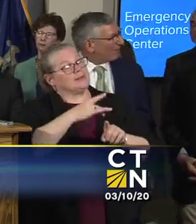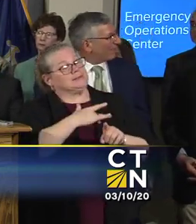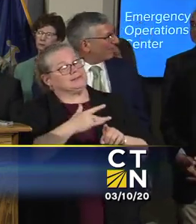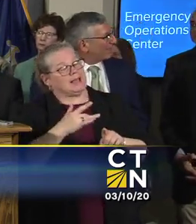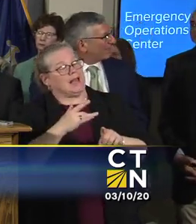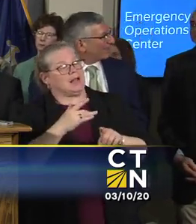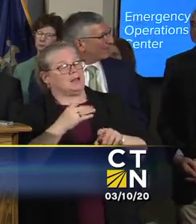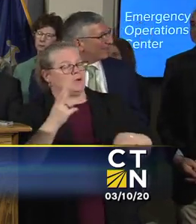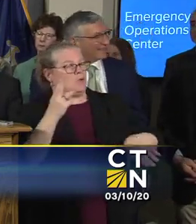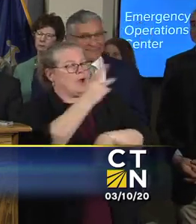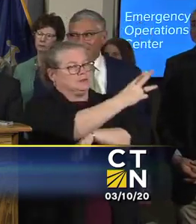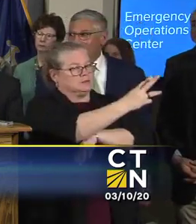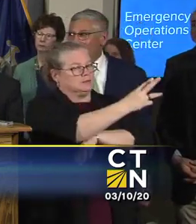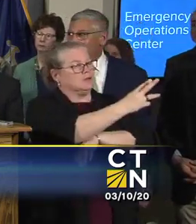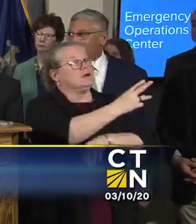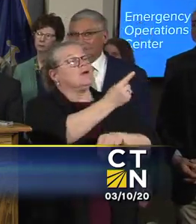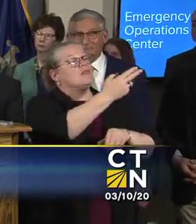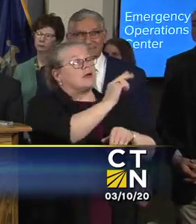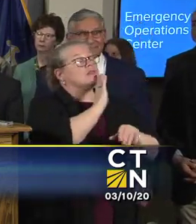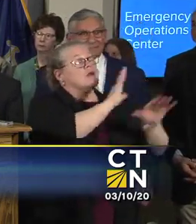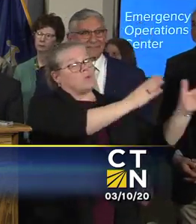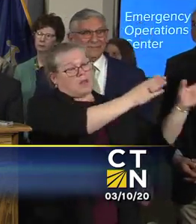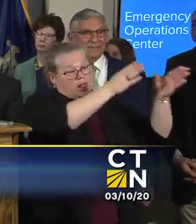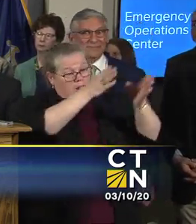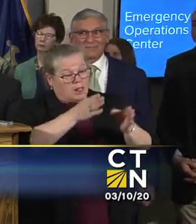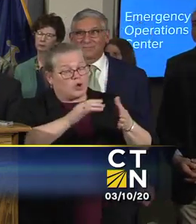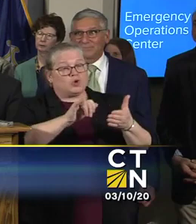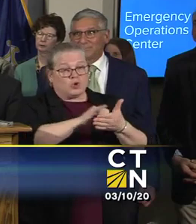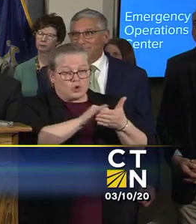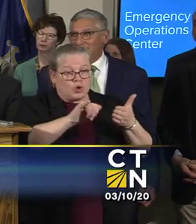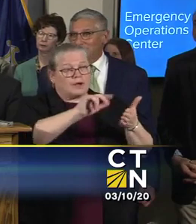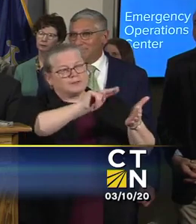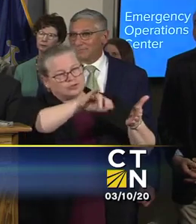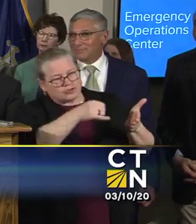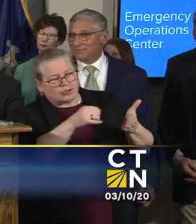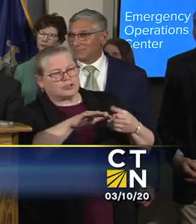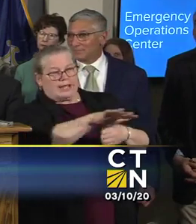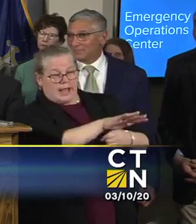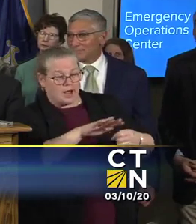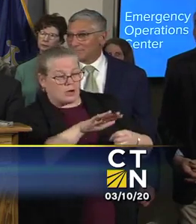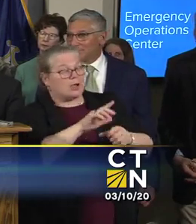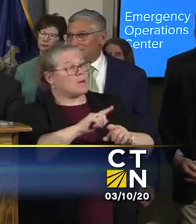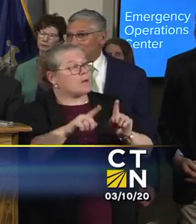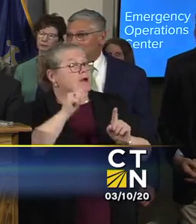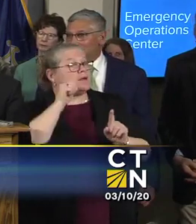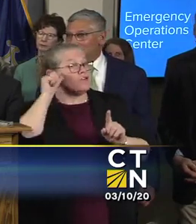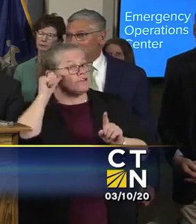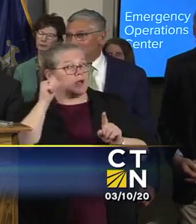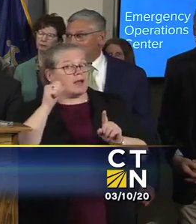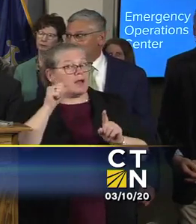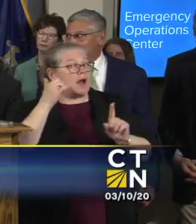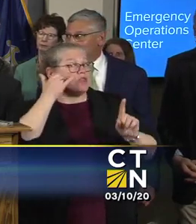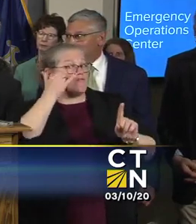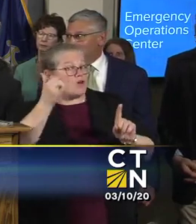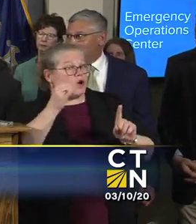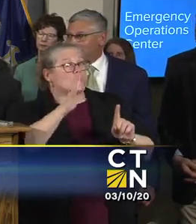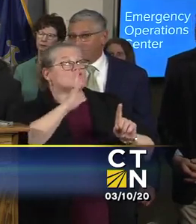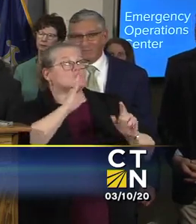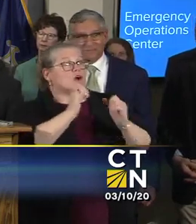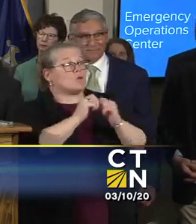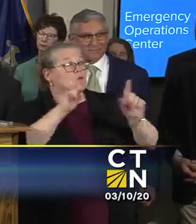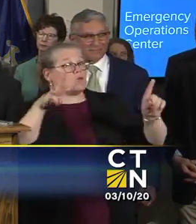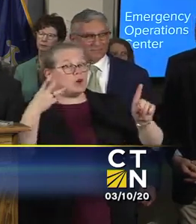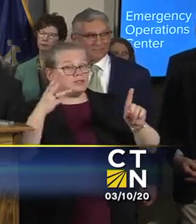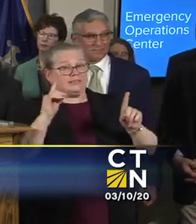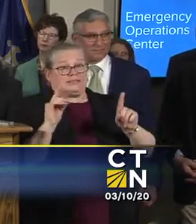going to be in the New Jersey, New York metro area. But as I tried to explain on the phone yesterday when we were talking to Washington, D.C., stop thinking about